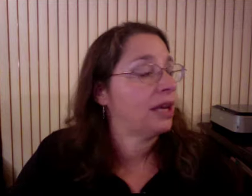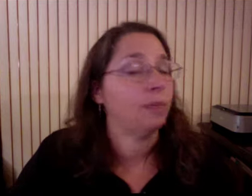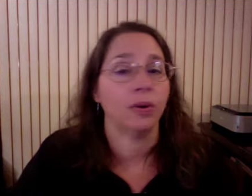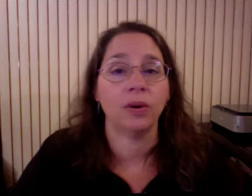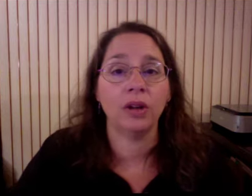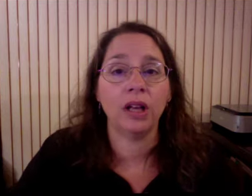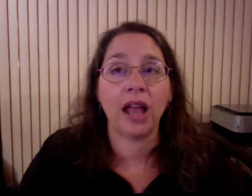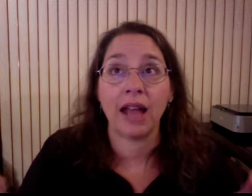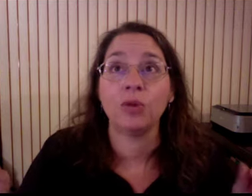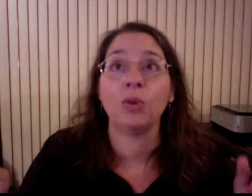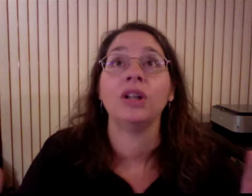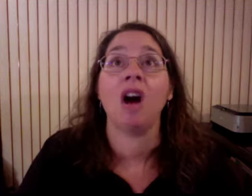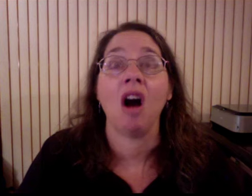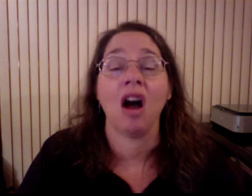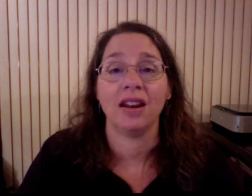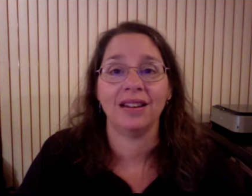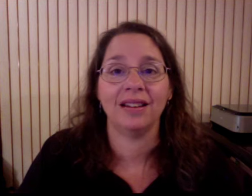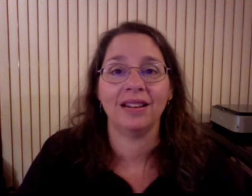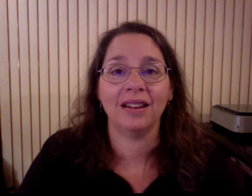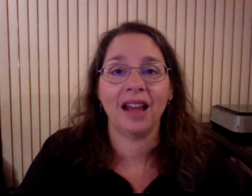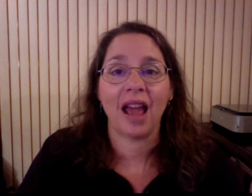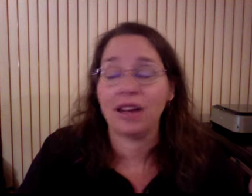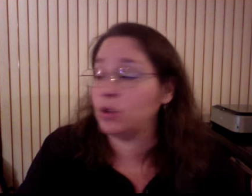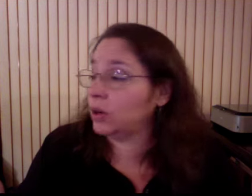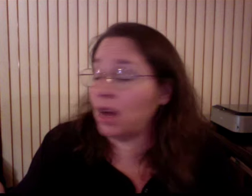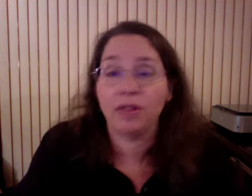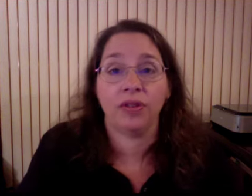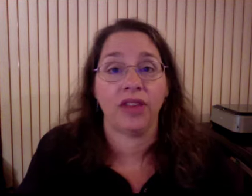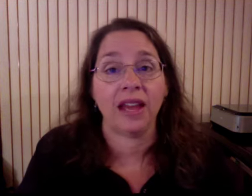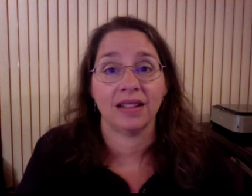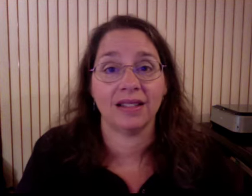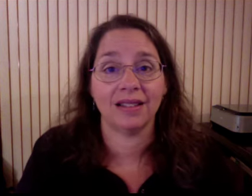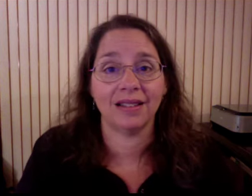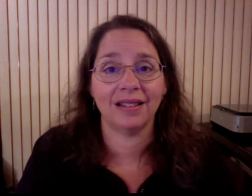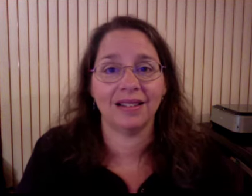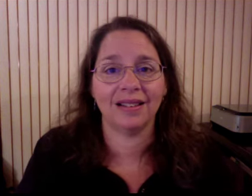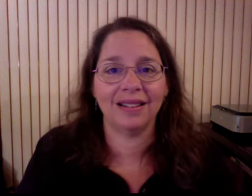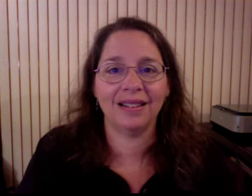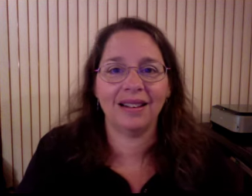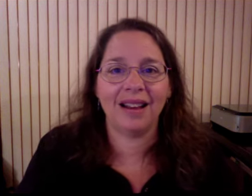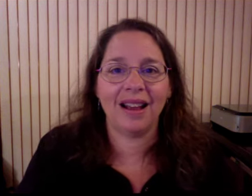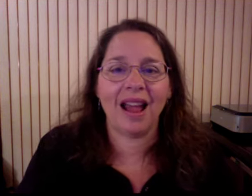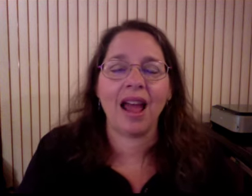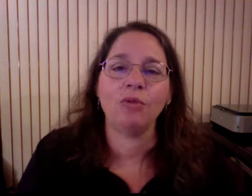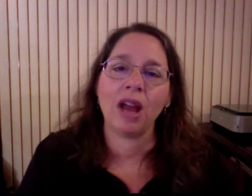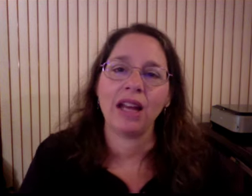people and toward God and toward other things. And right